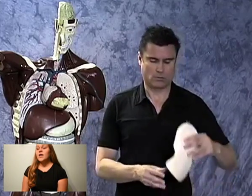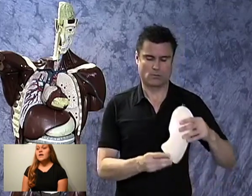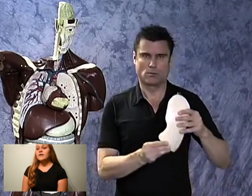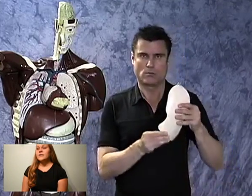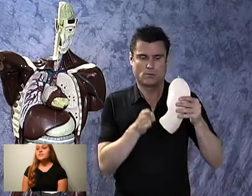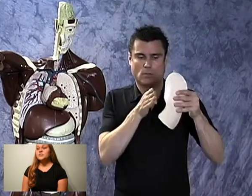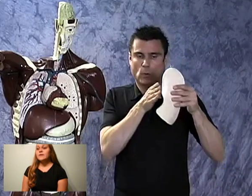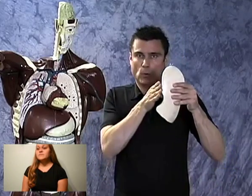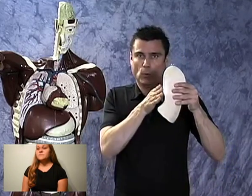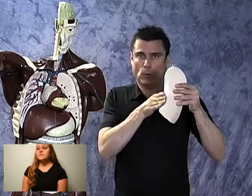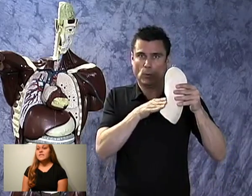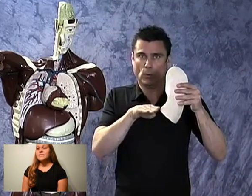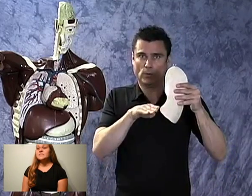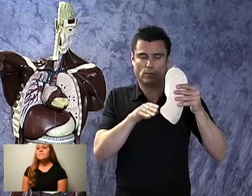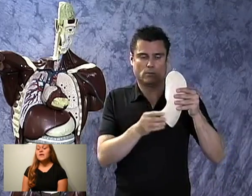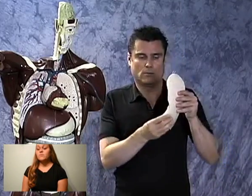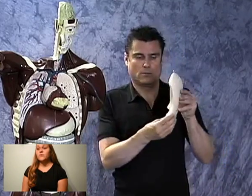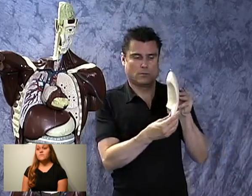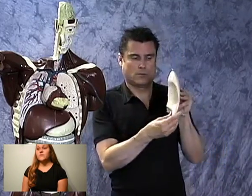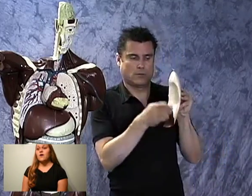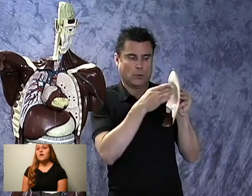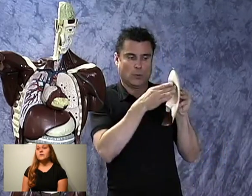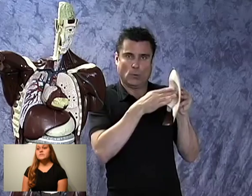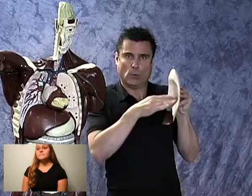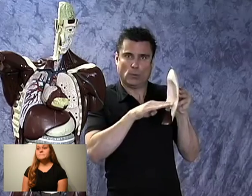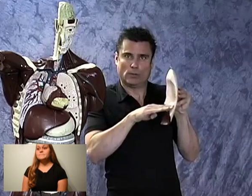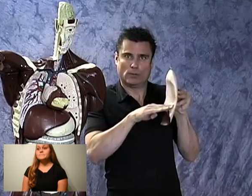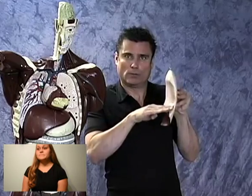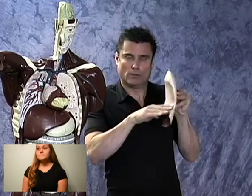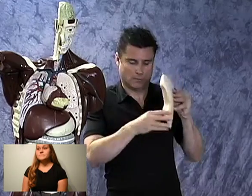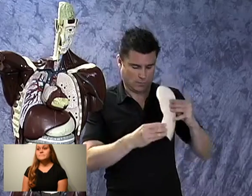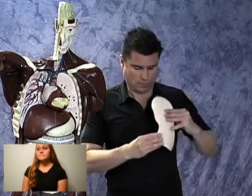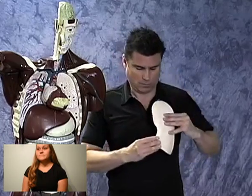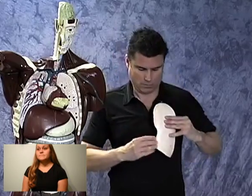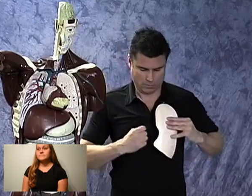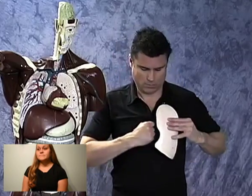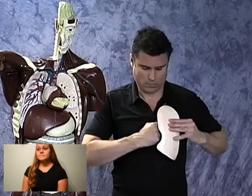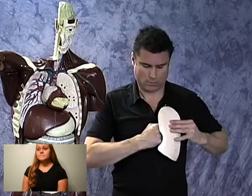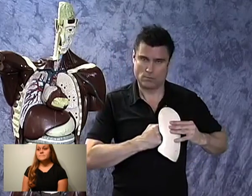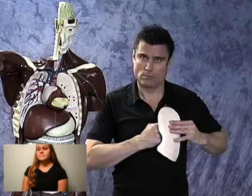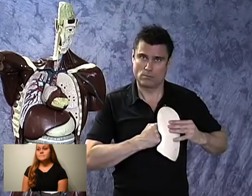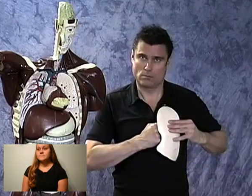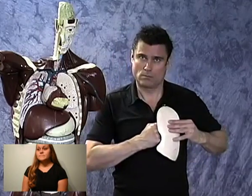Your lung is shaped differently to make room for the heart.